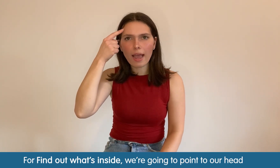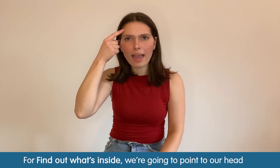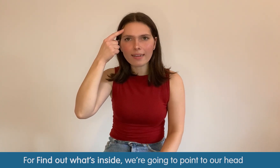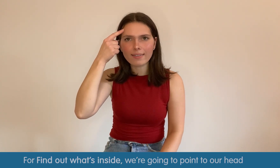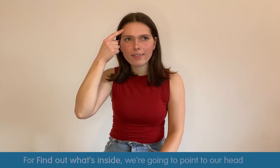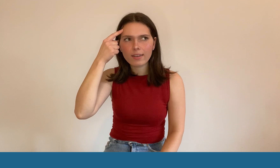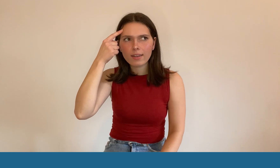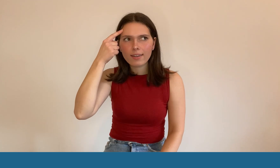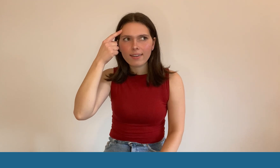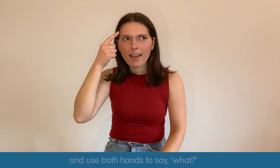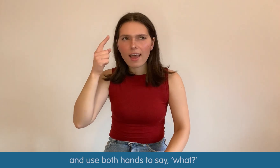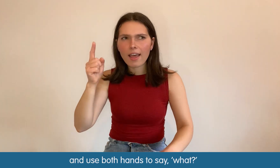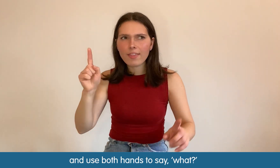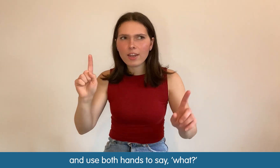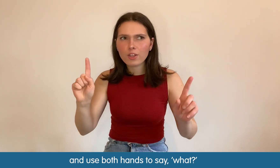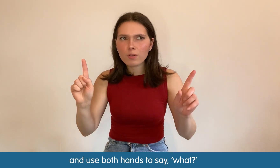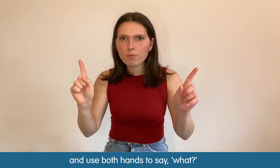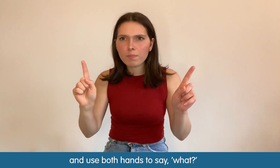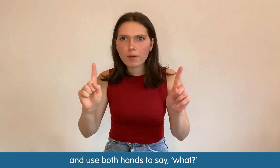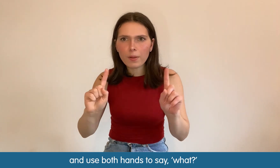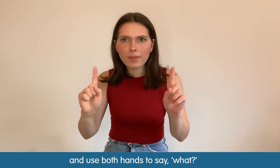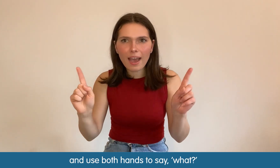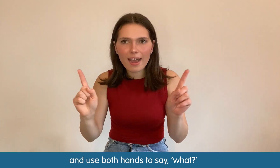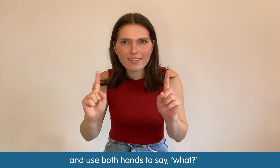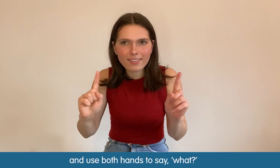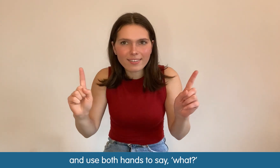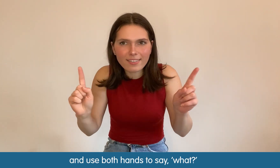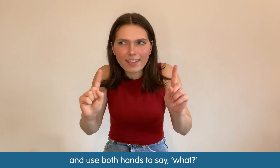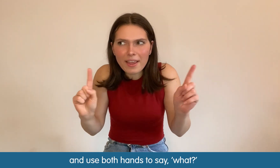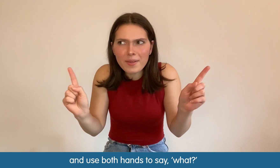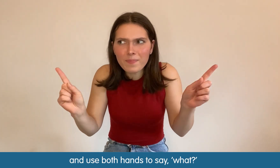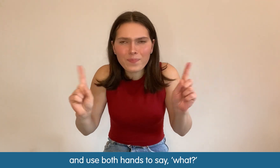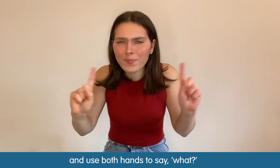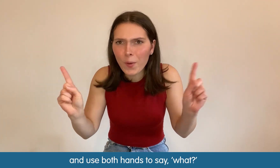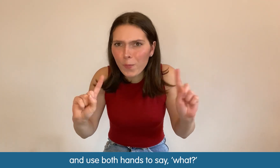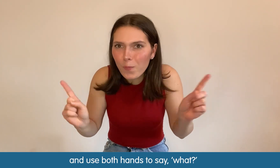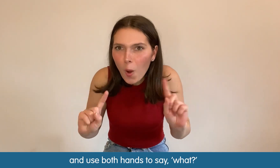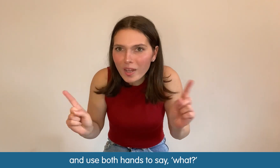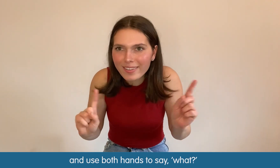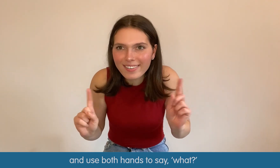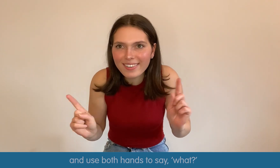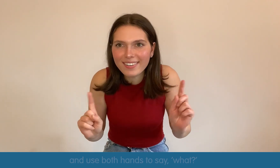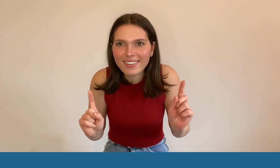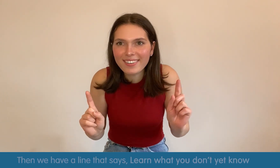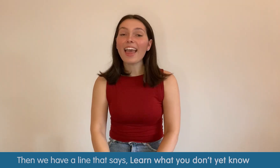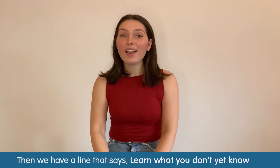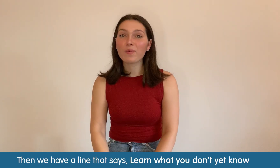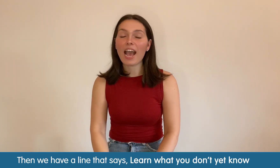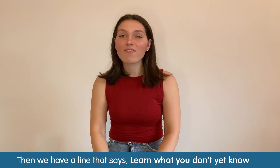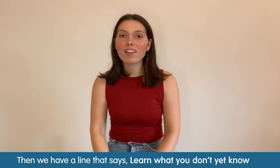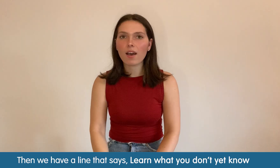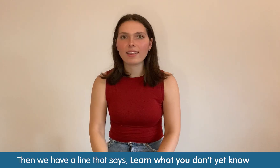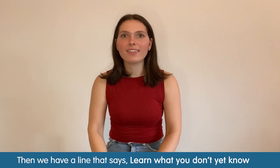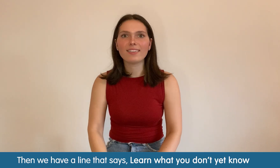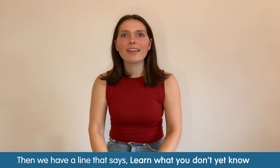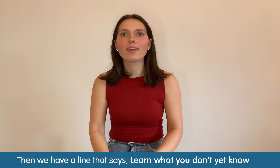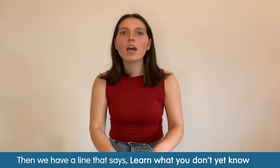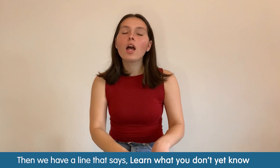head and then use both hands to say what. Then we have a line that says,